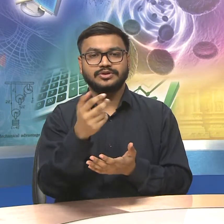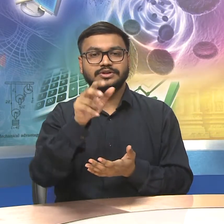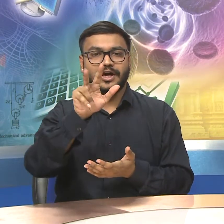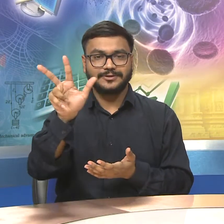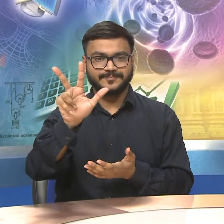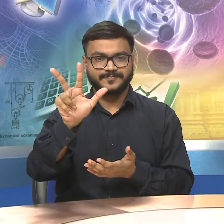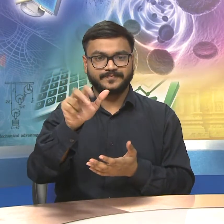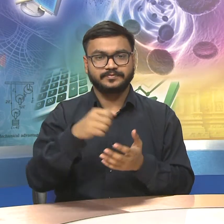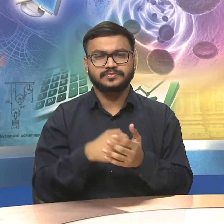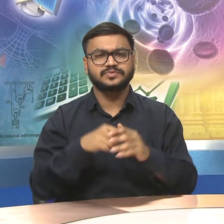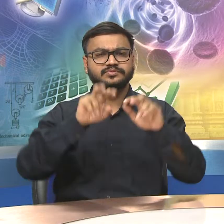lesson number 8,